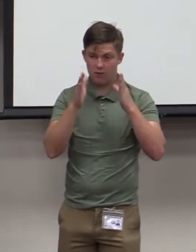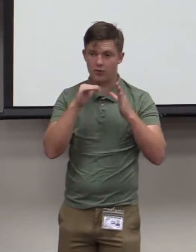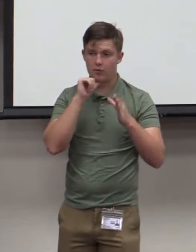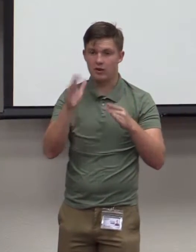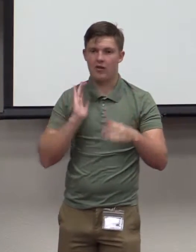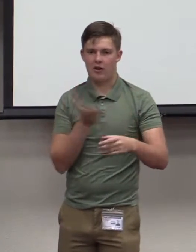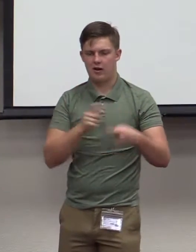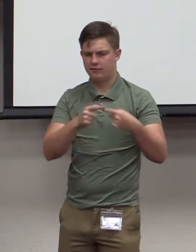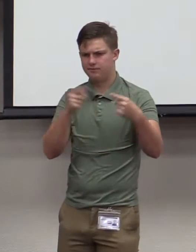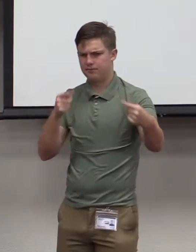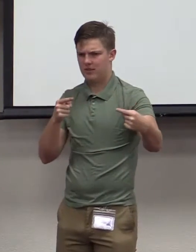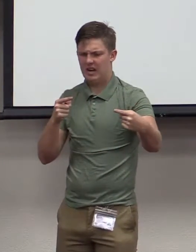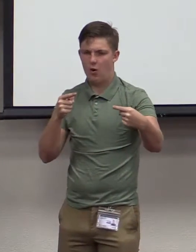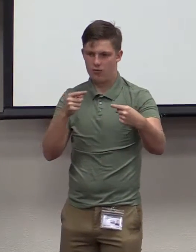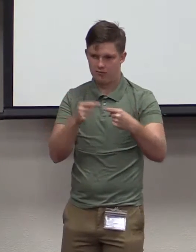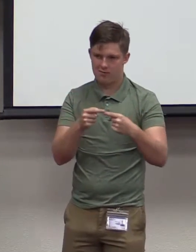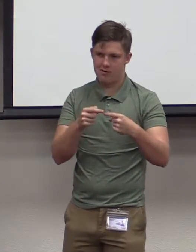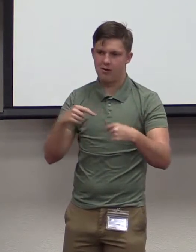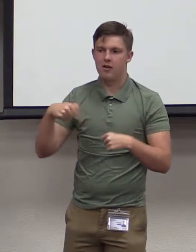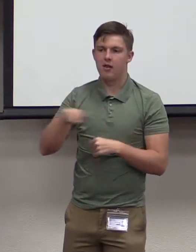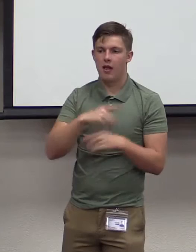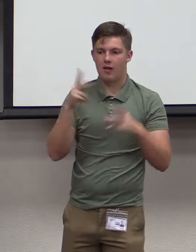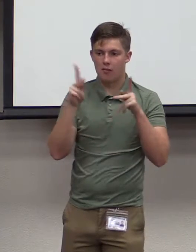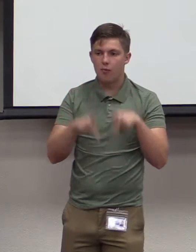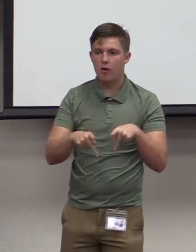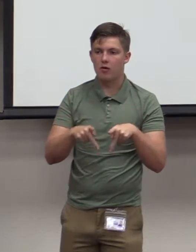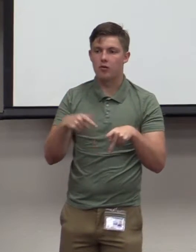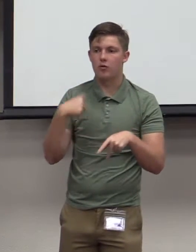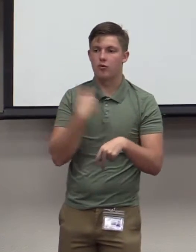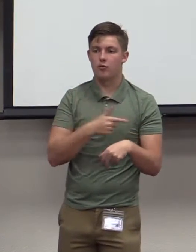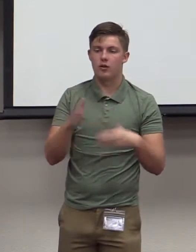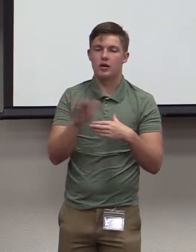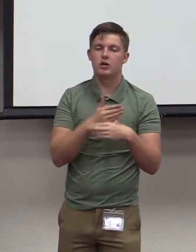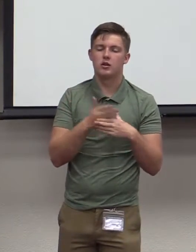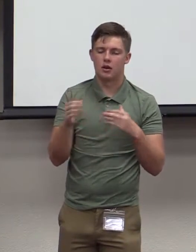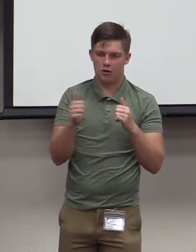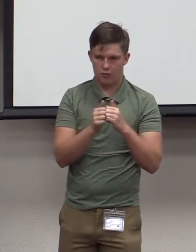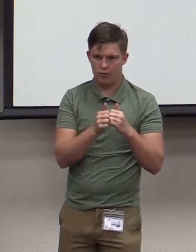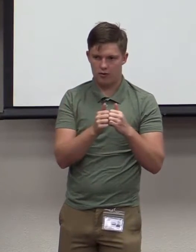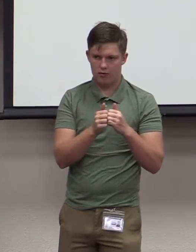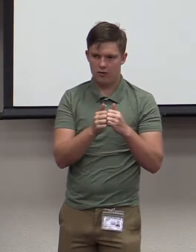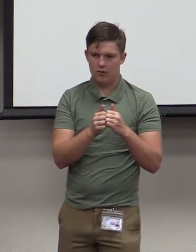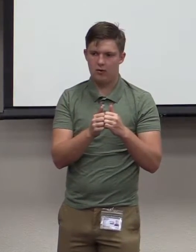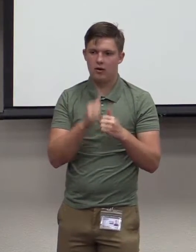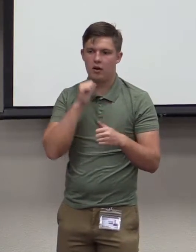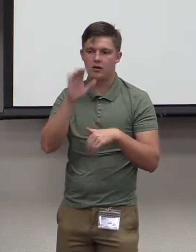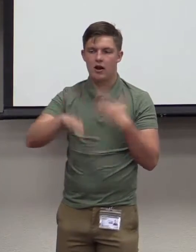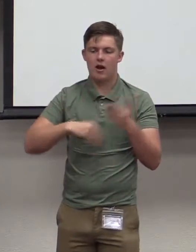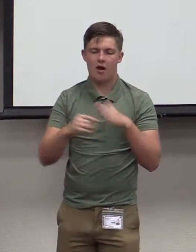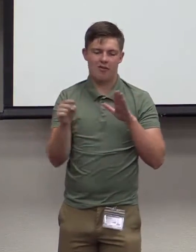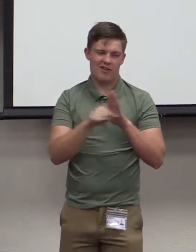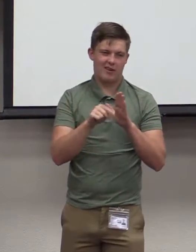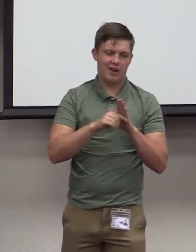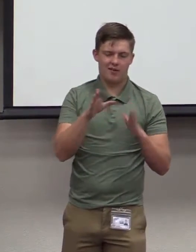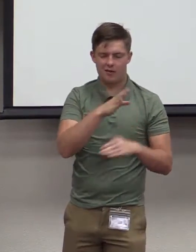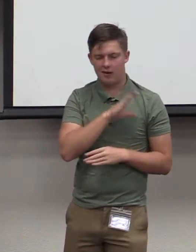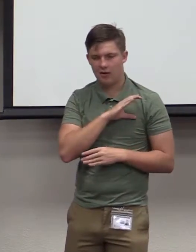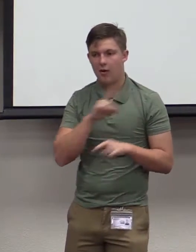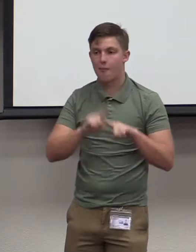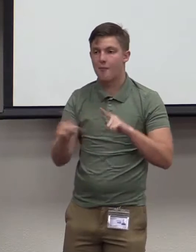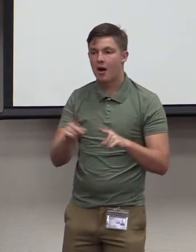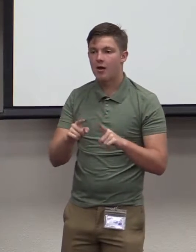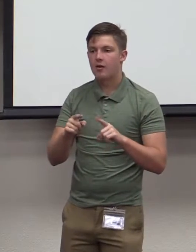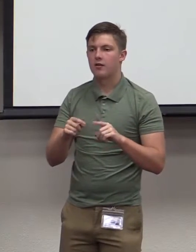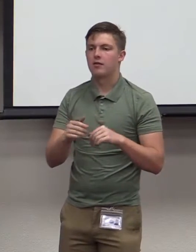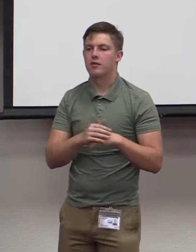they're our enemies, but that they're the in person who we share with. Not all their negative characteristics, but their